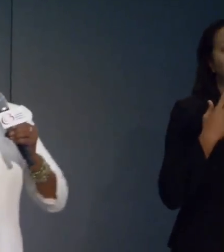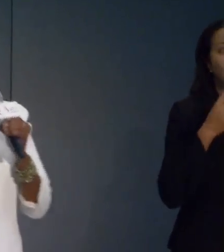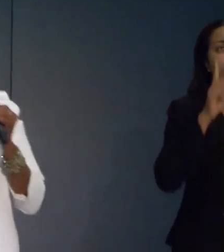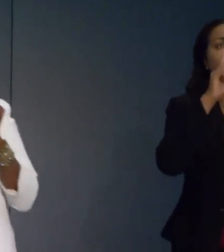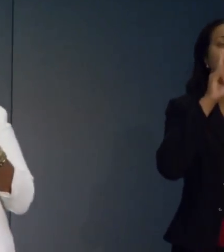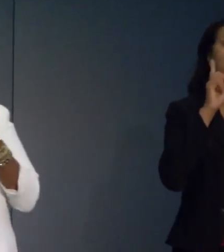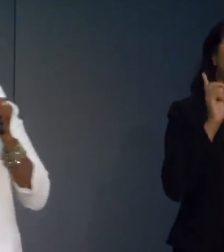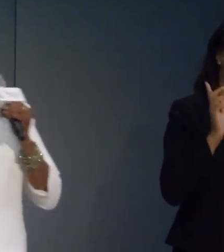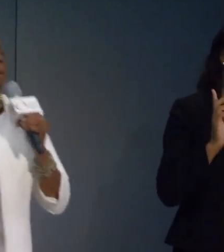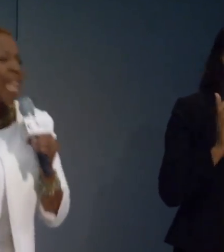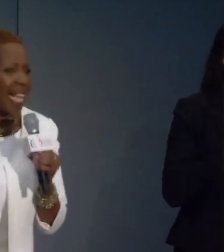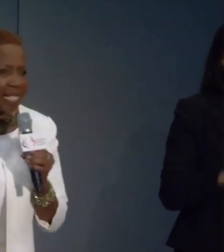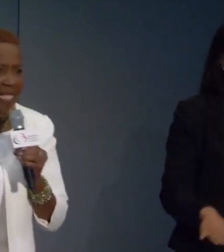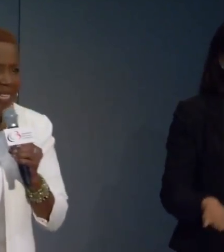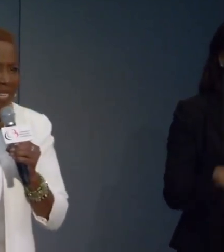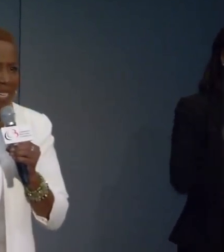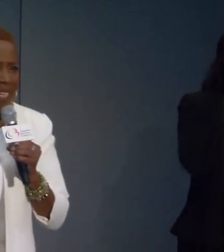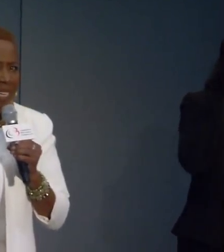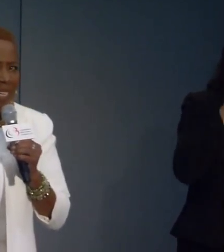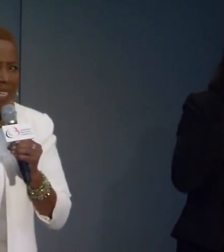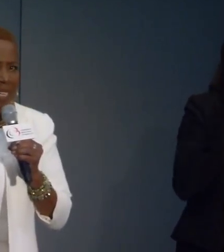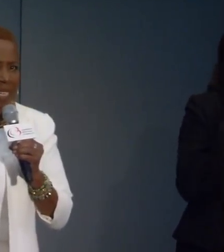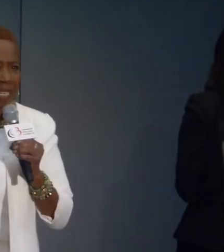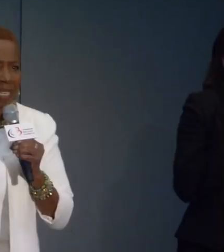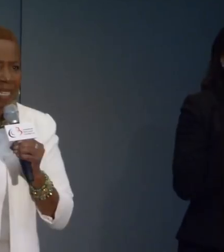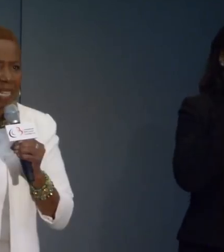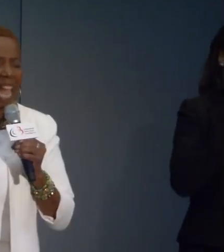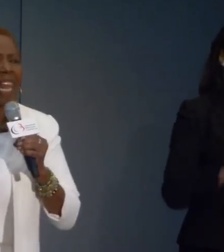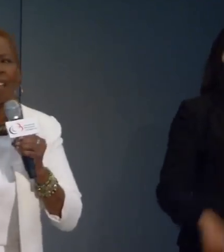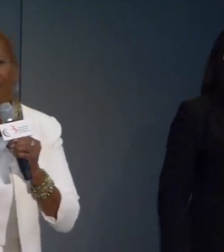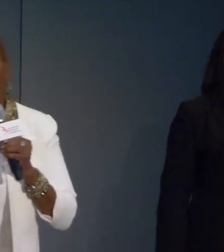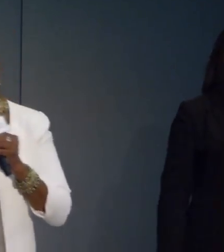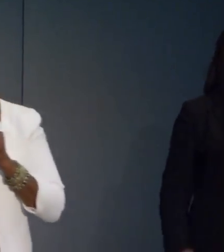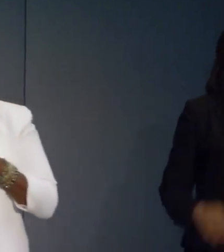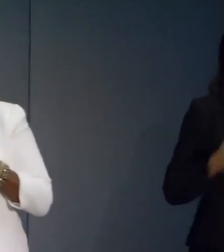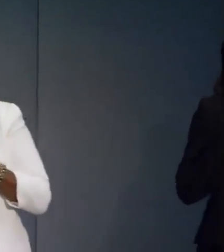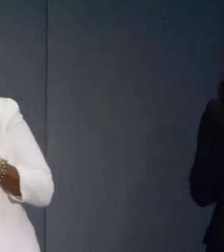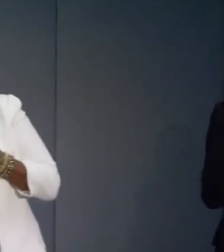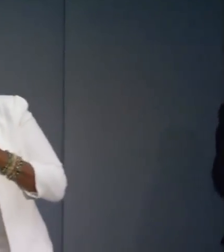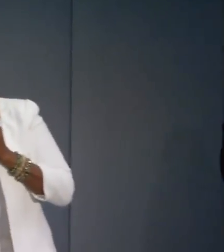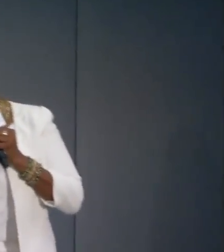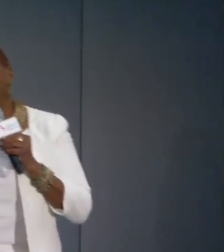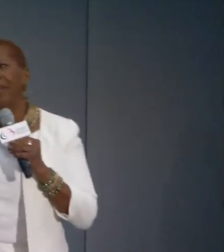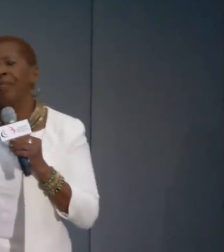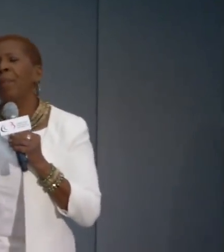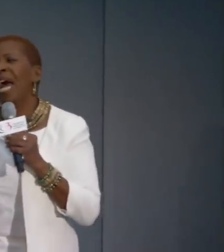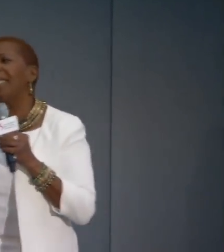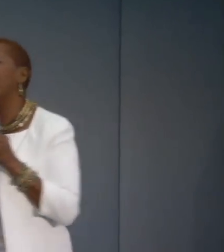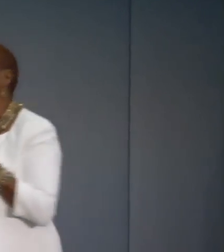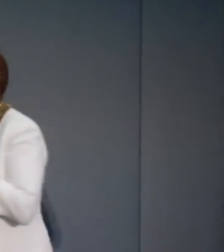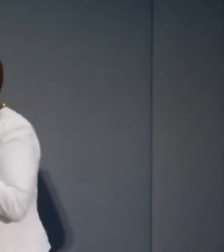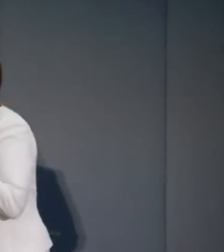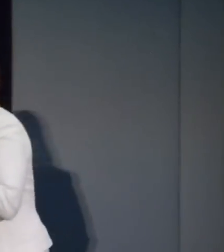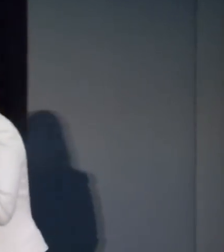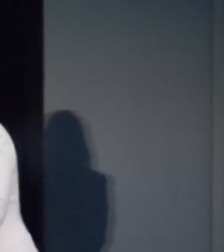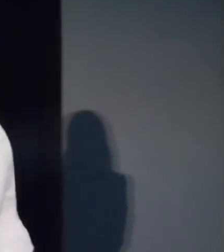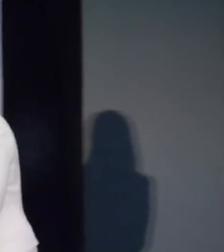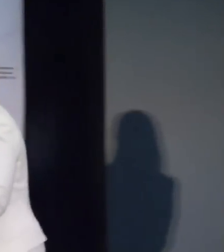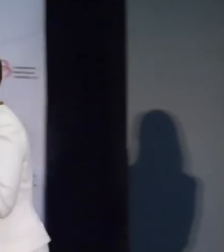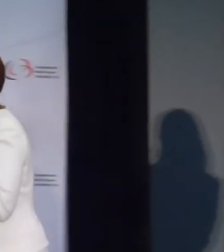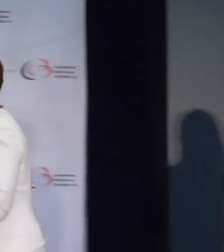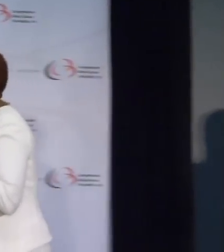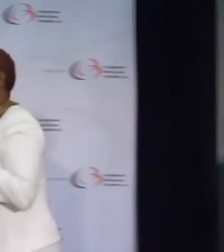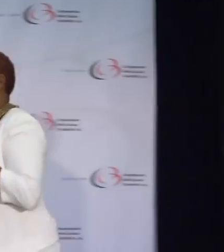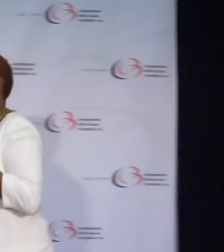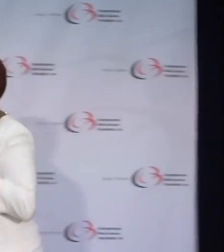prosperous. You want them peaceful and blessed. I loved her because she reminded him of who he